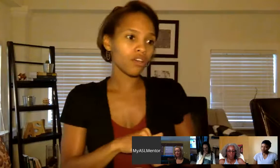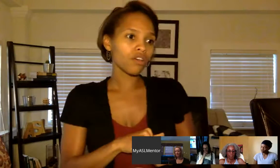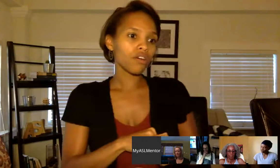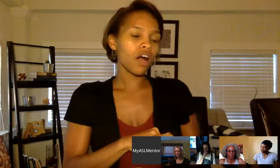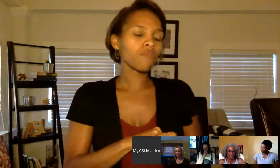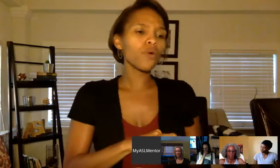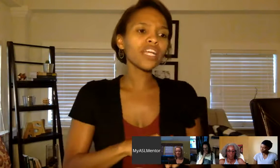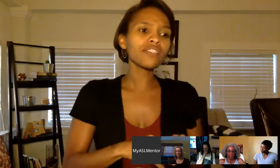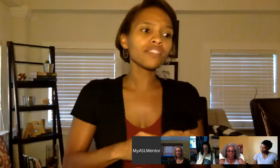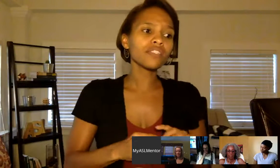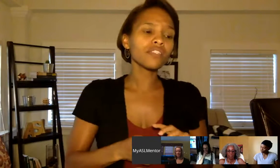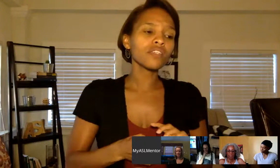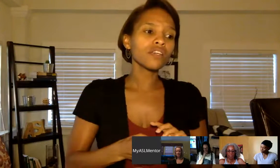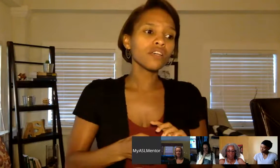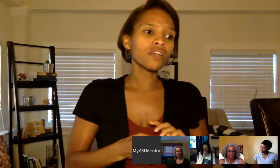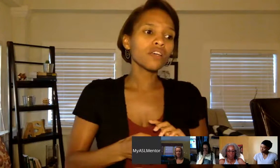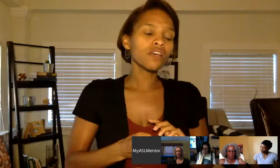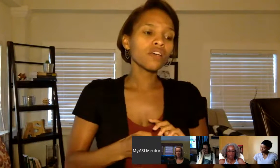Okay.